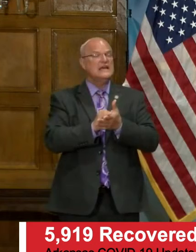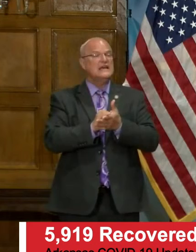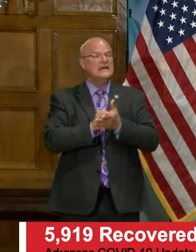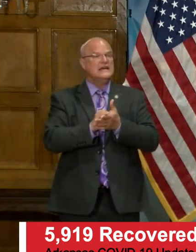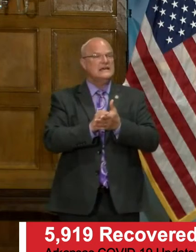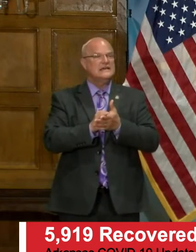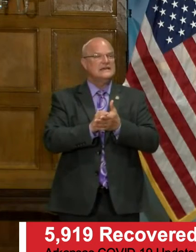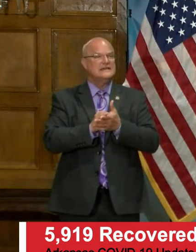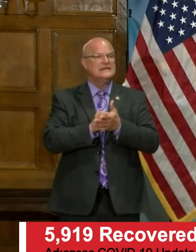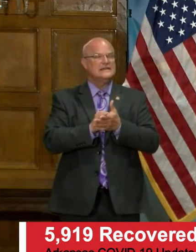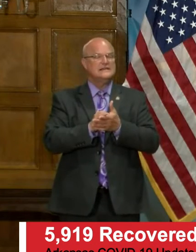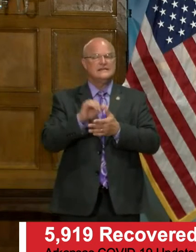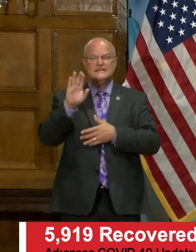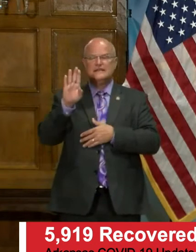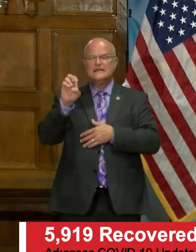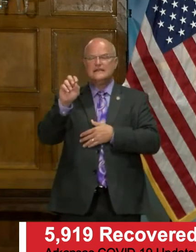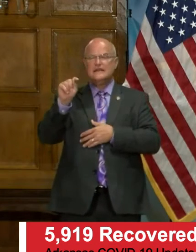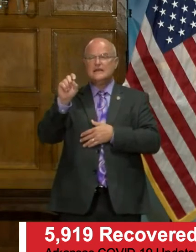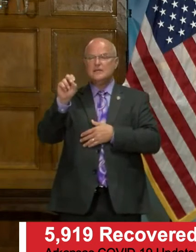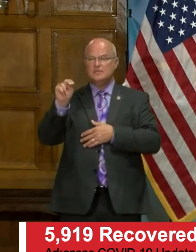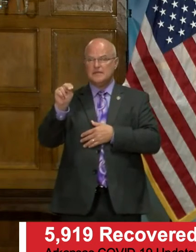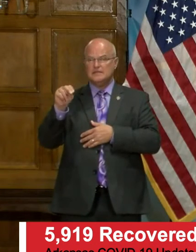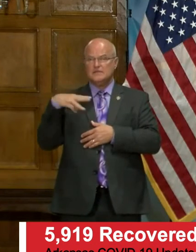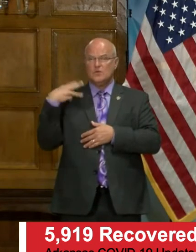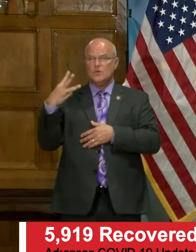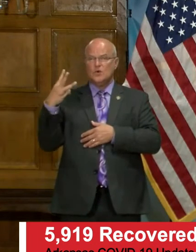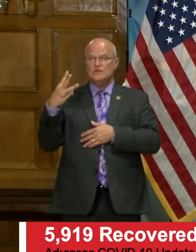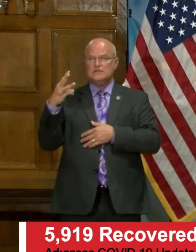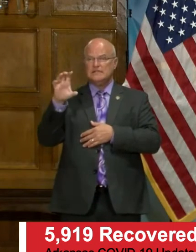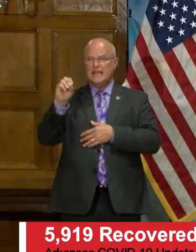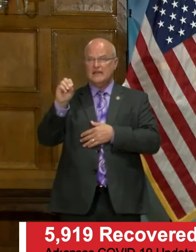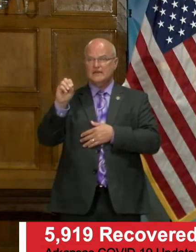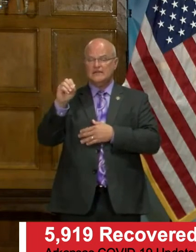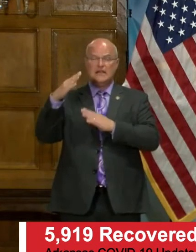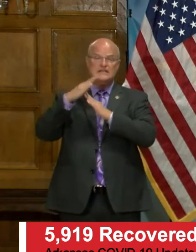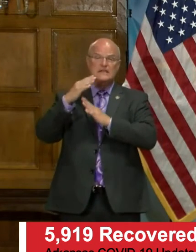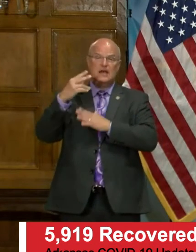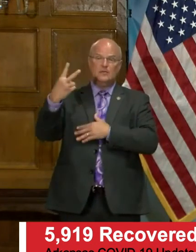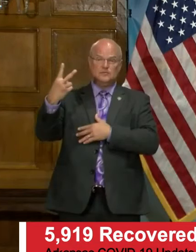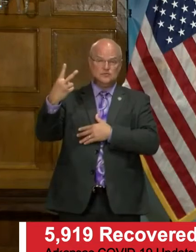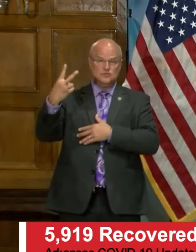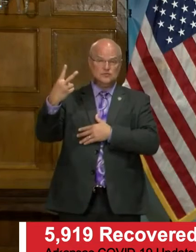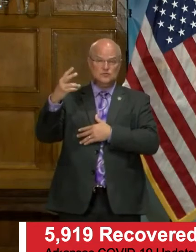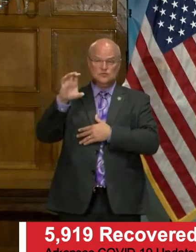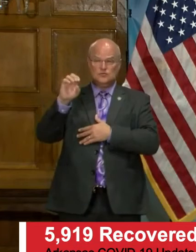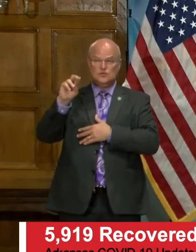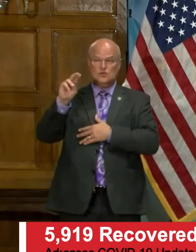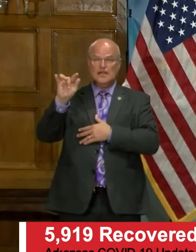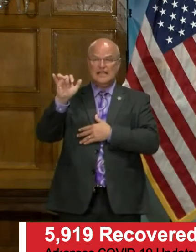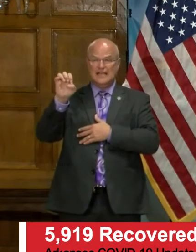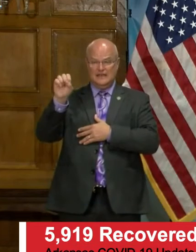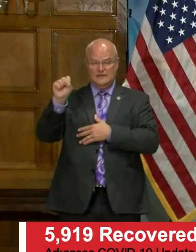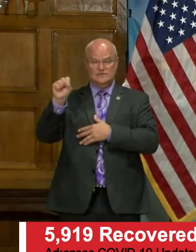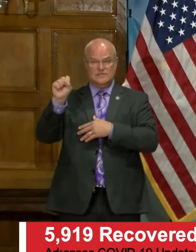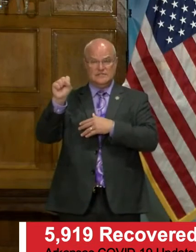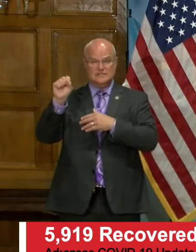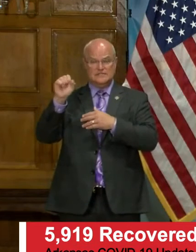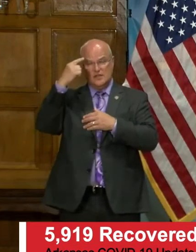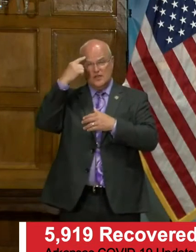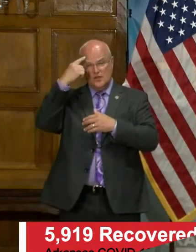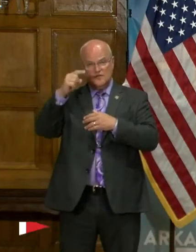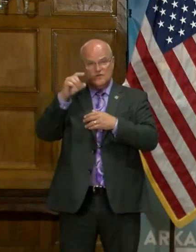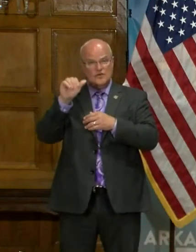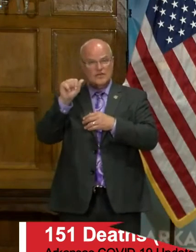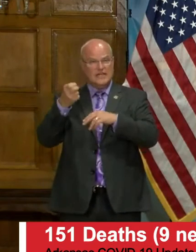that Benton and Washington counties continue to be our top 2 counties